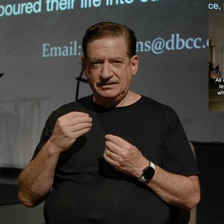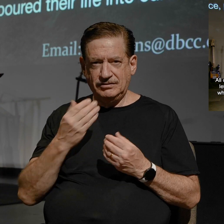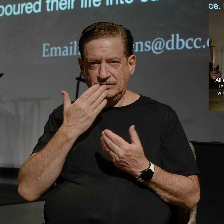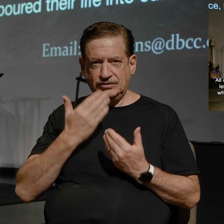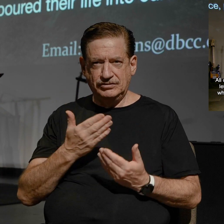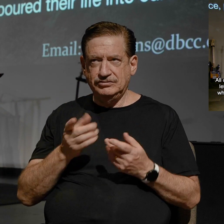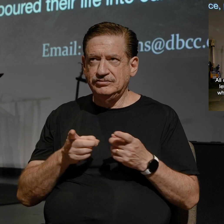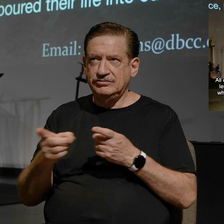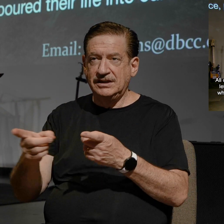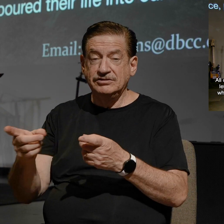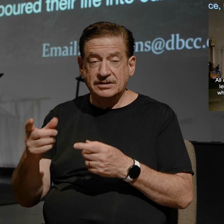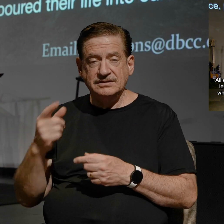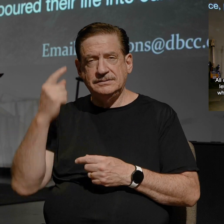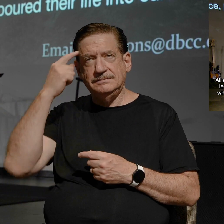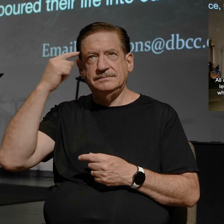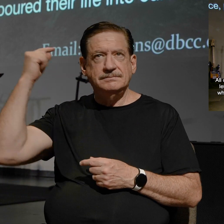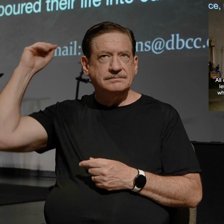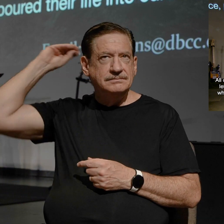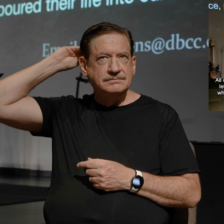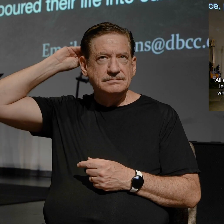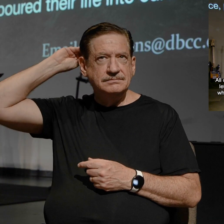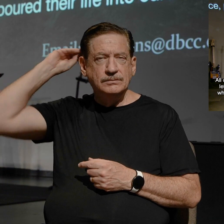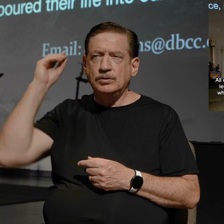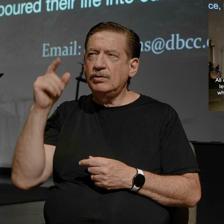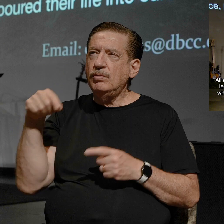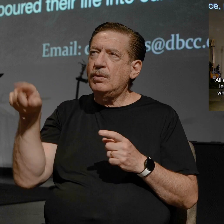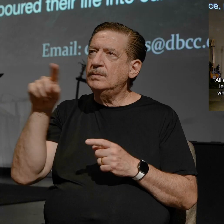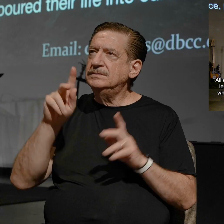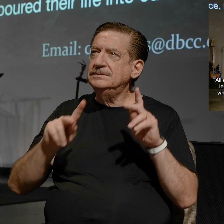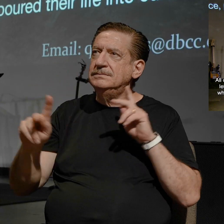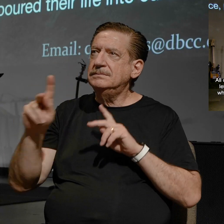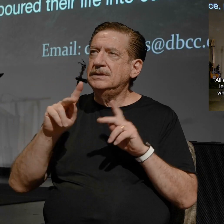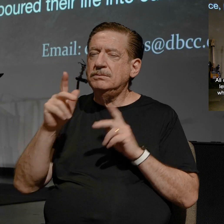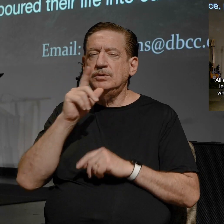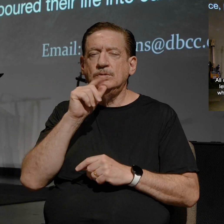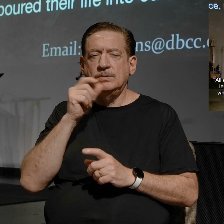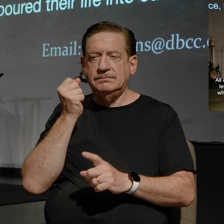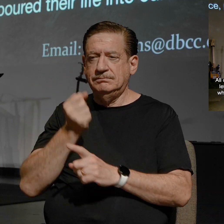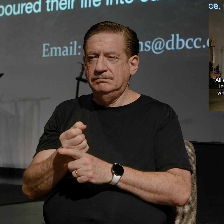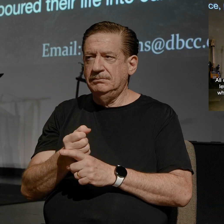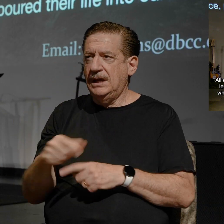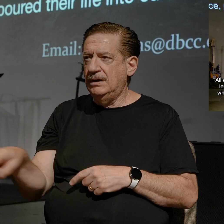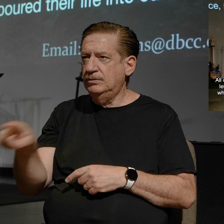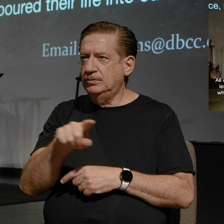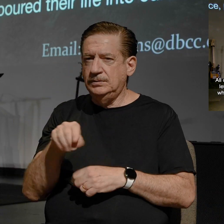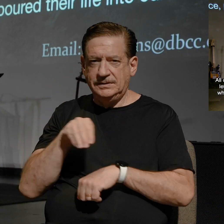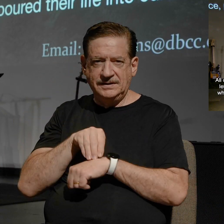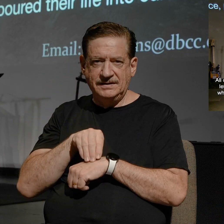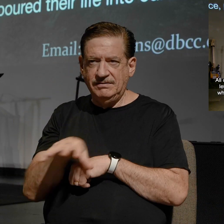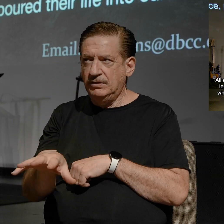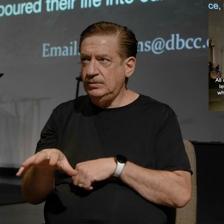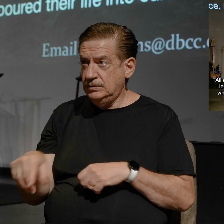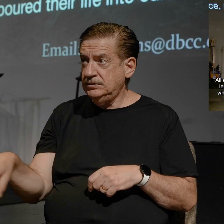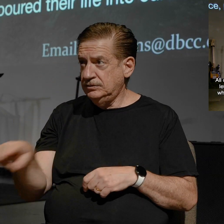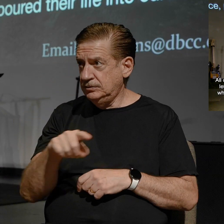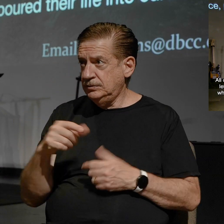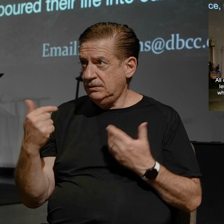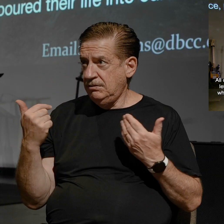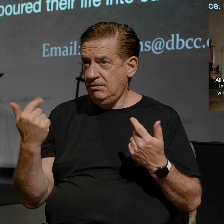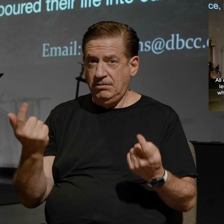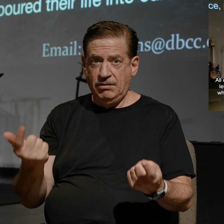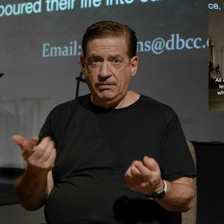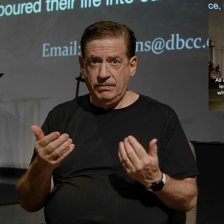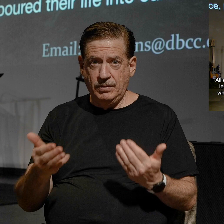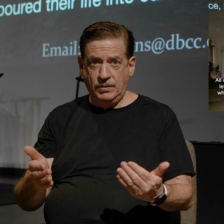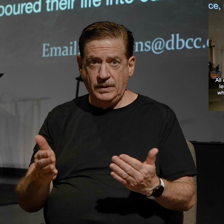morning, in the back of your mind, kind of be thinking about those people who've impacted you and influenced you along the way.